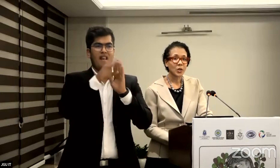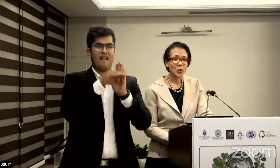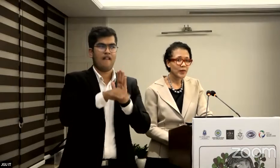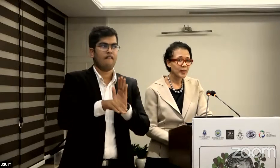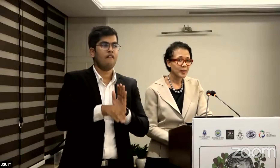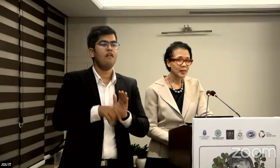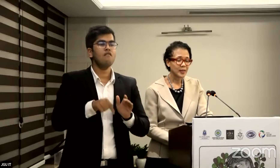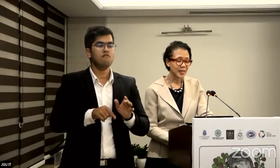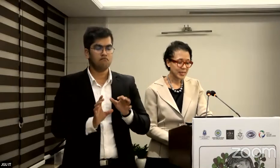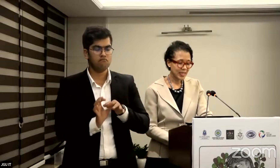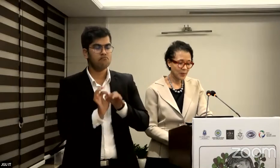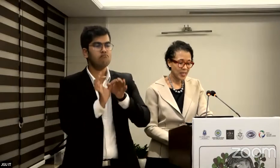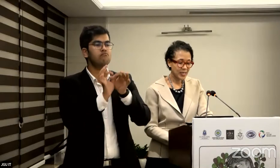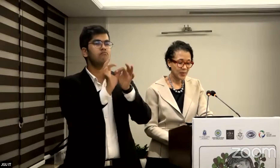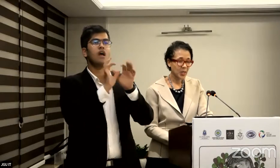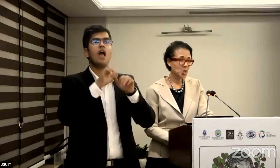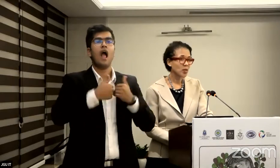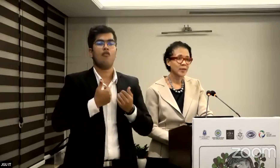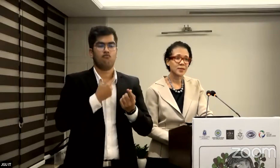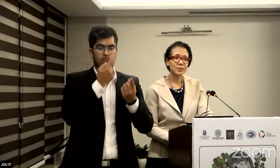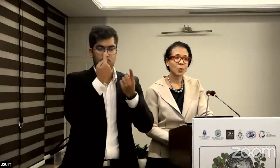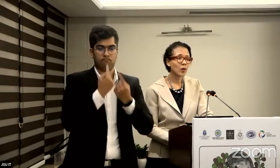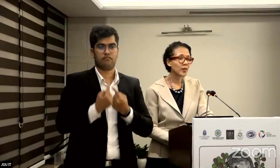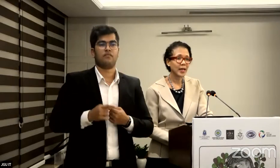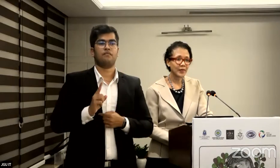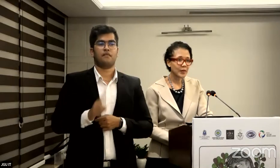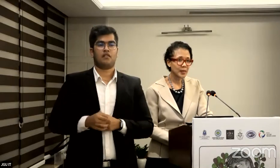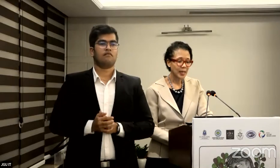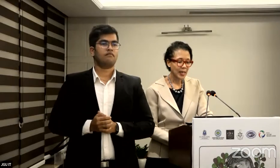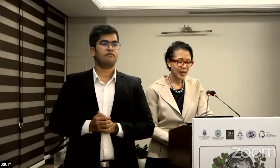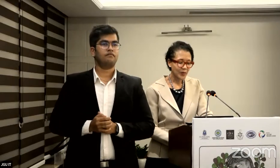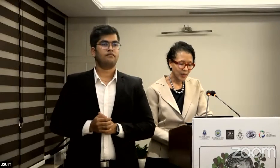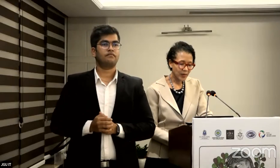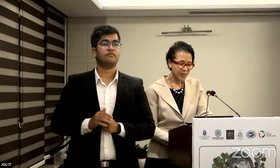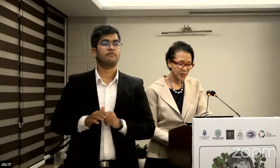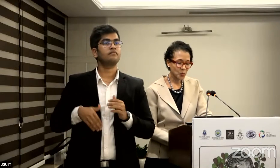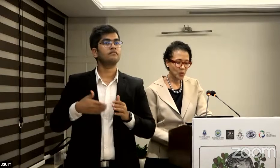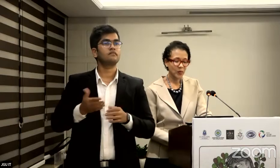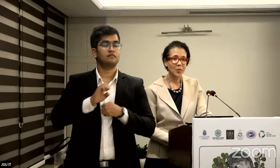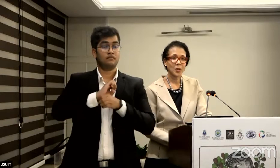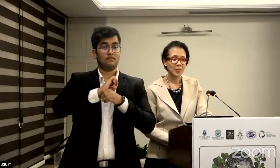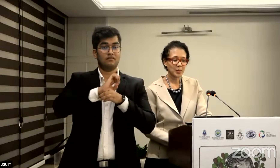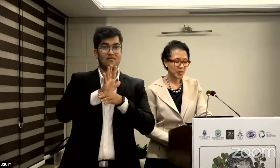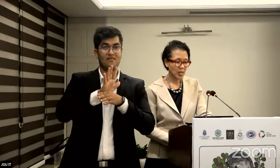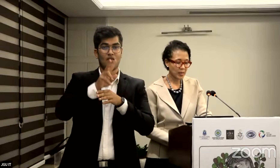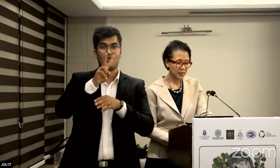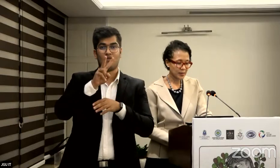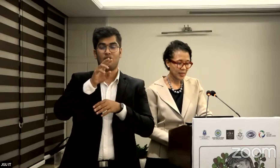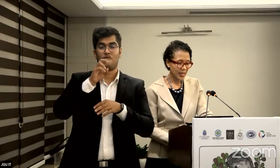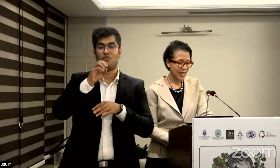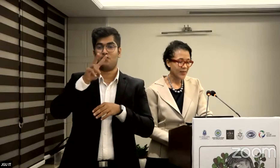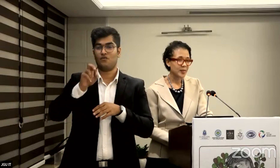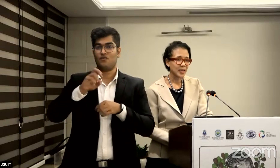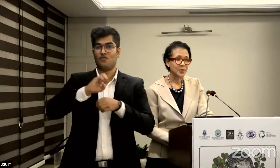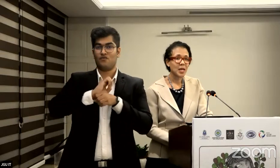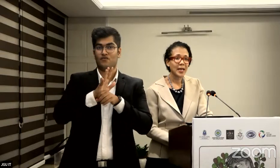The COVID-19 pandemic showed us more than ever how very interwoven our problems are, at the same time that